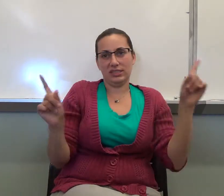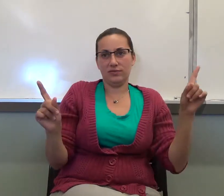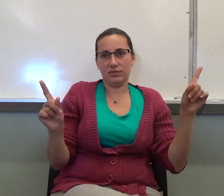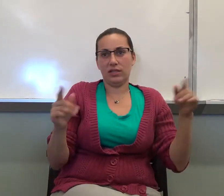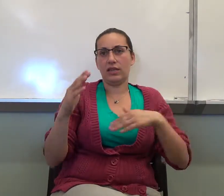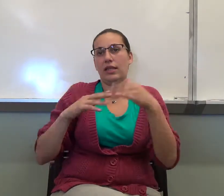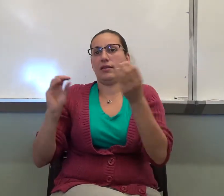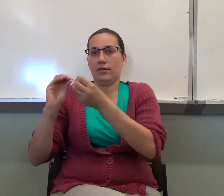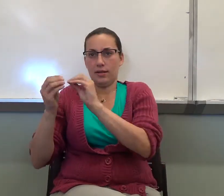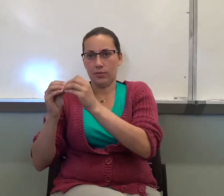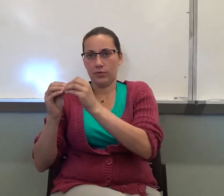it.